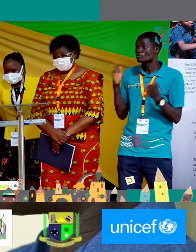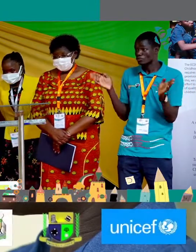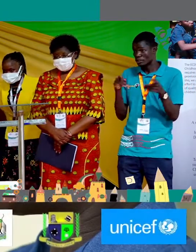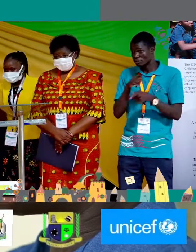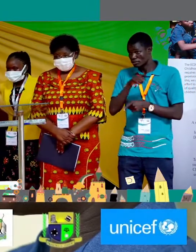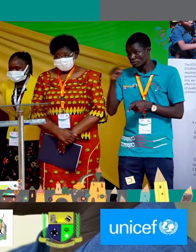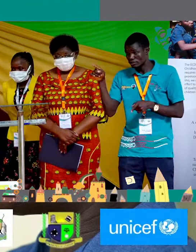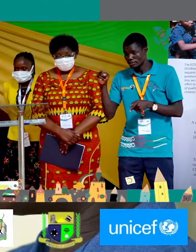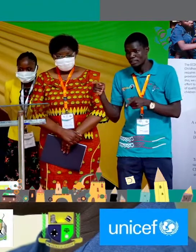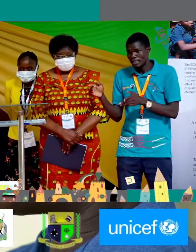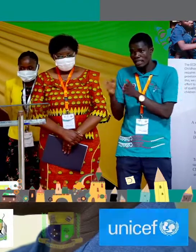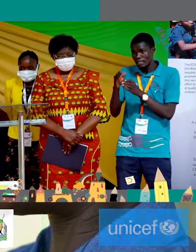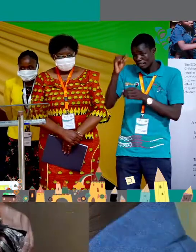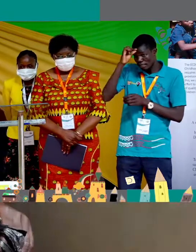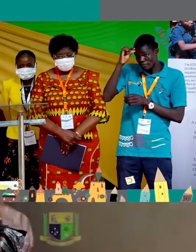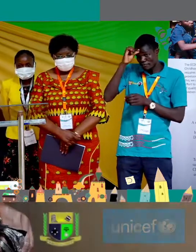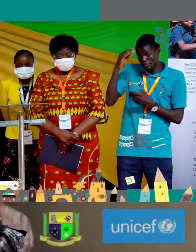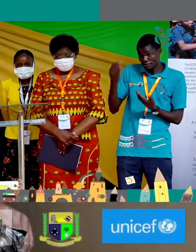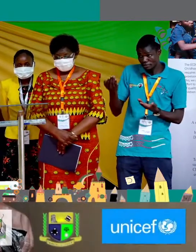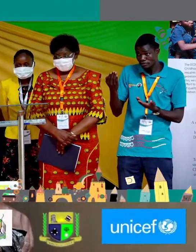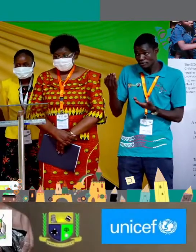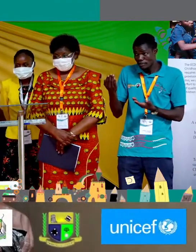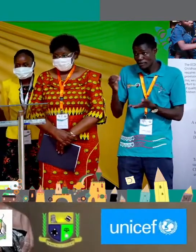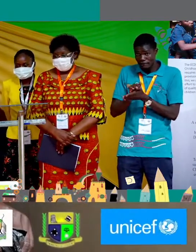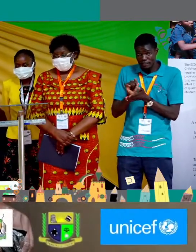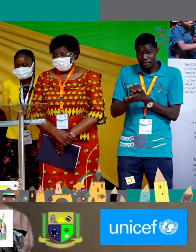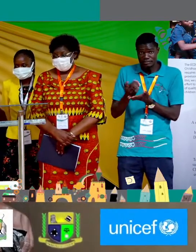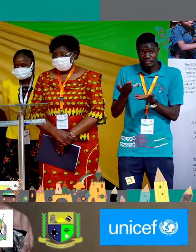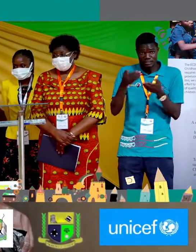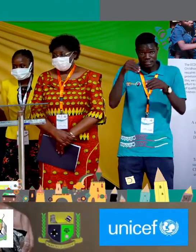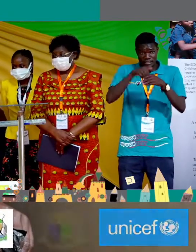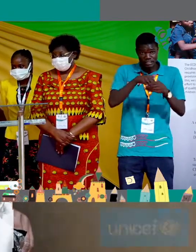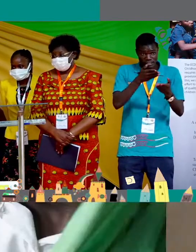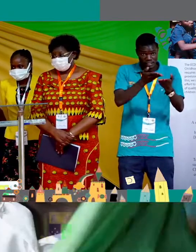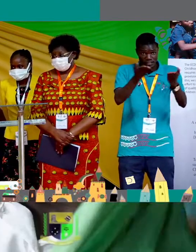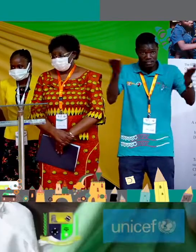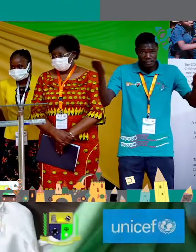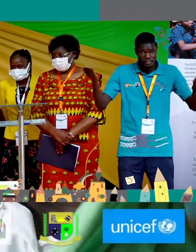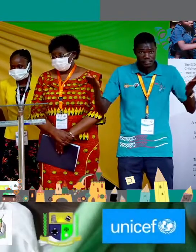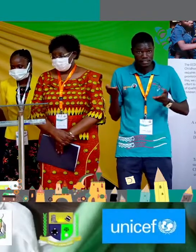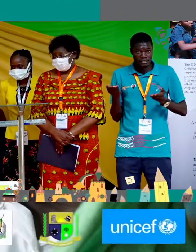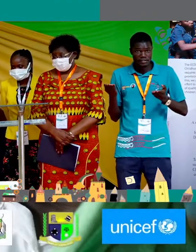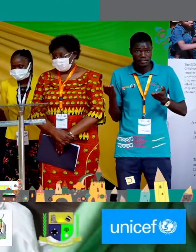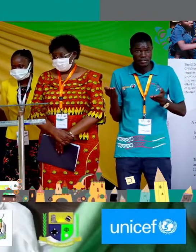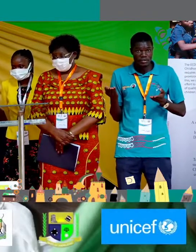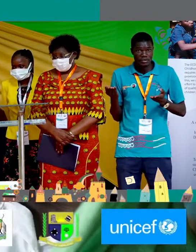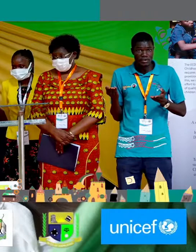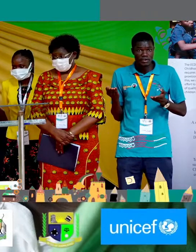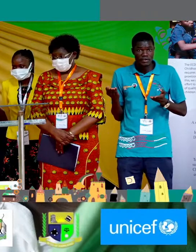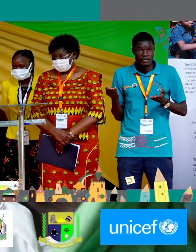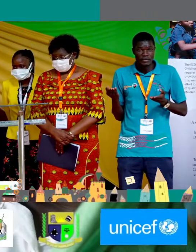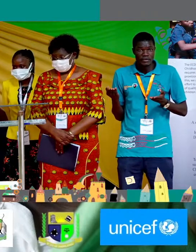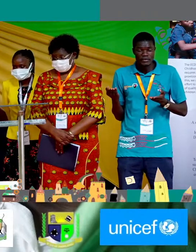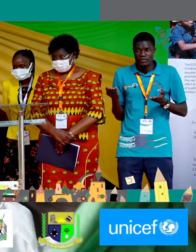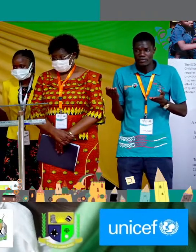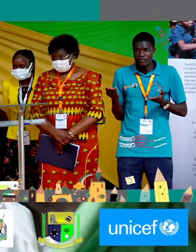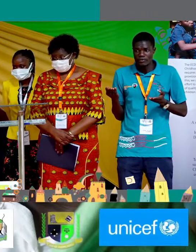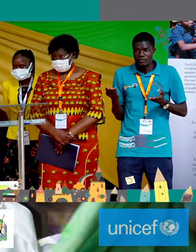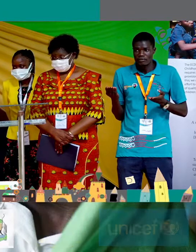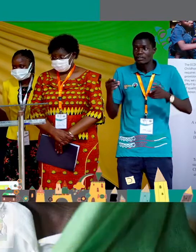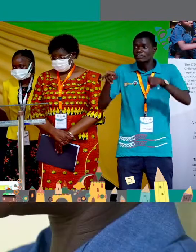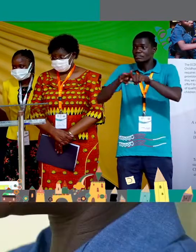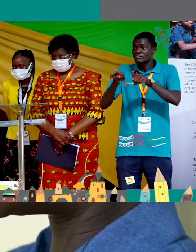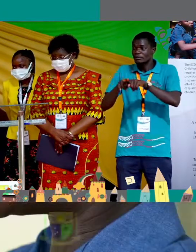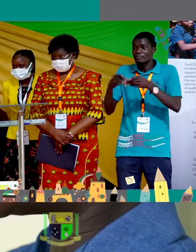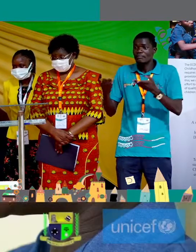the partners, the government institutions that are represented here, come in for the children that are in prisons,